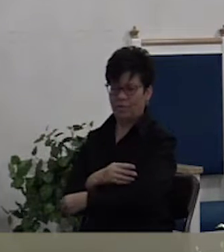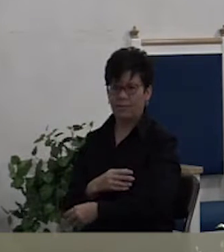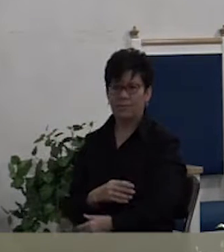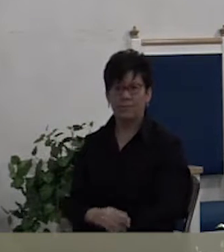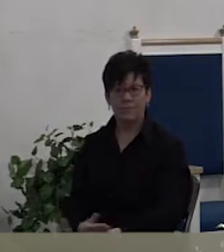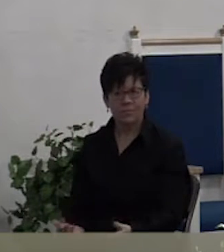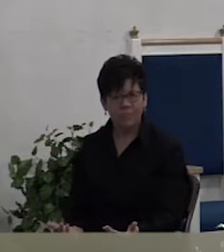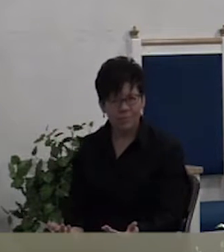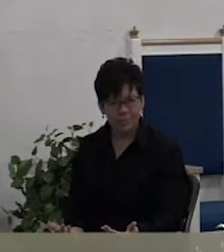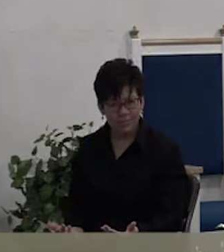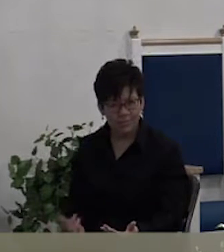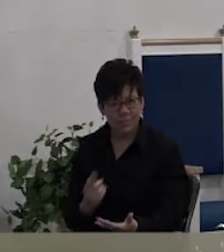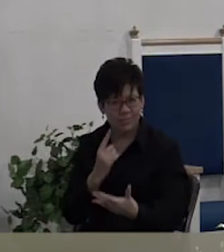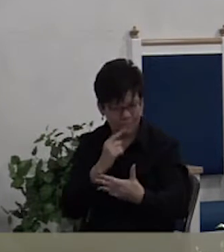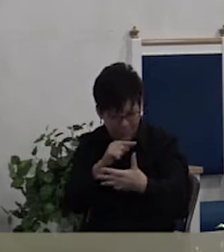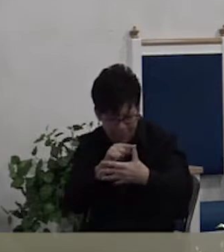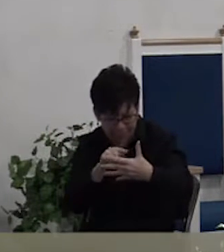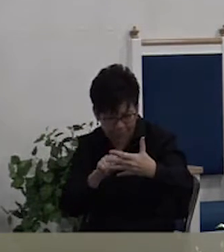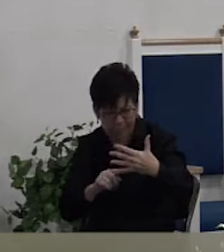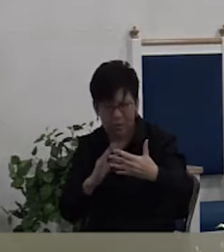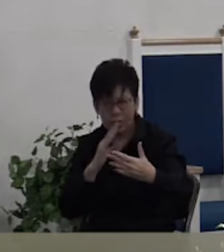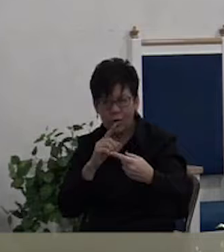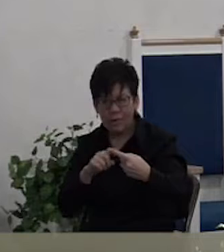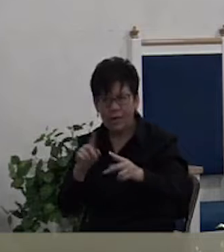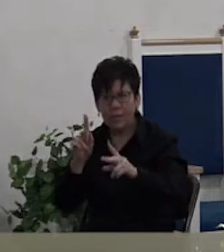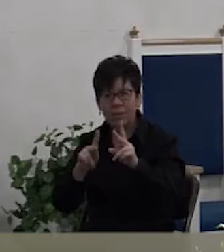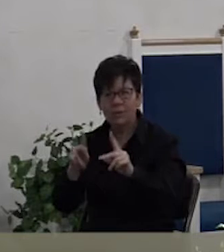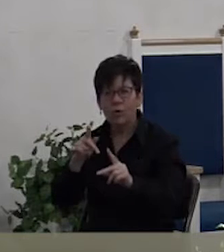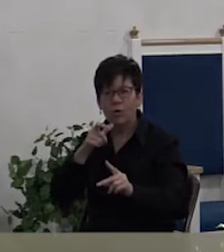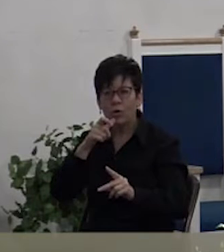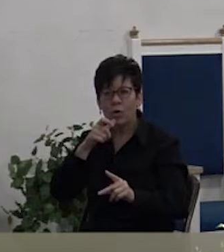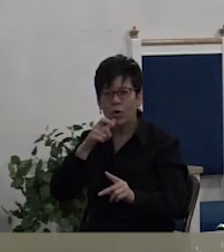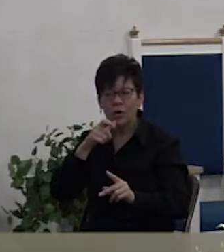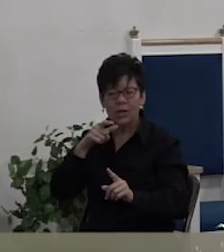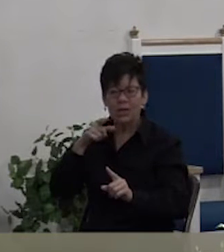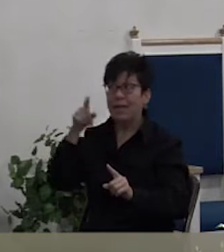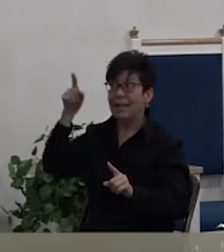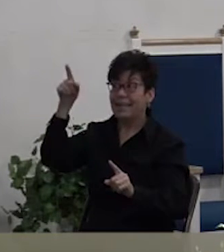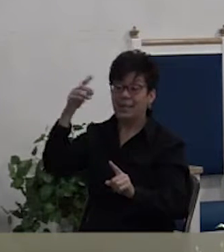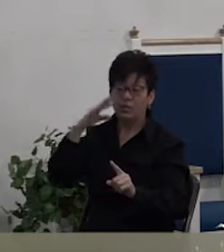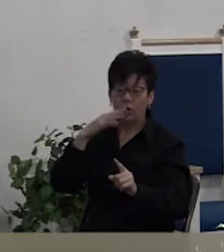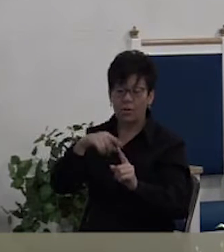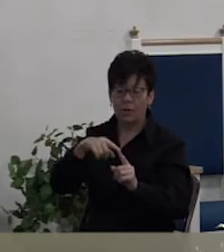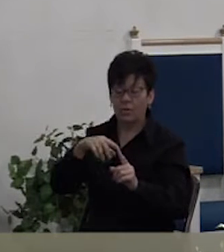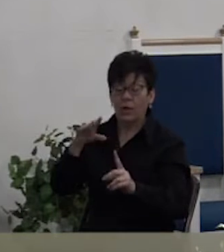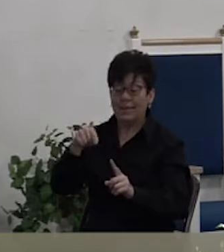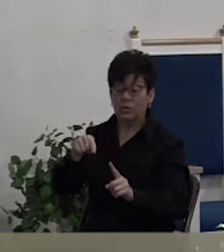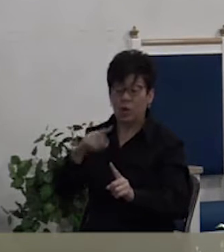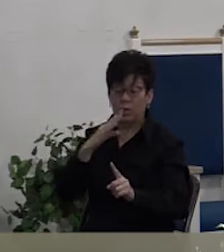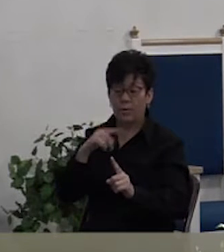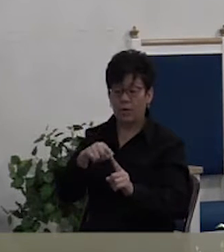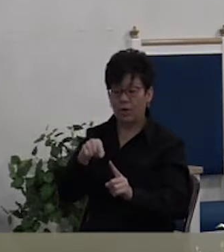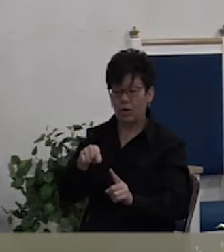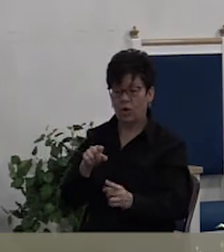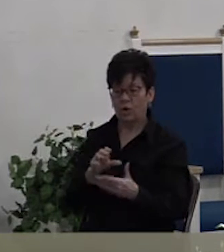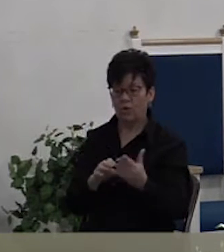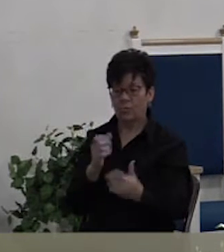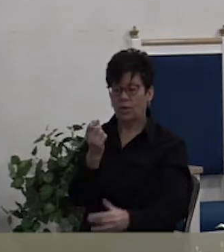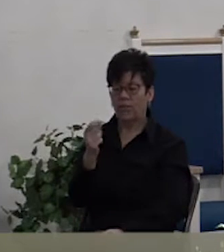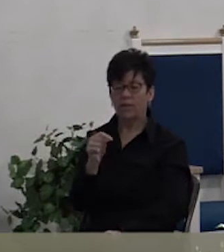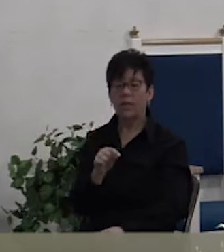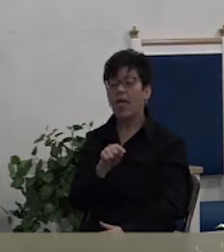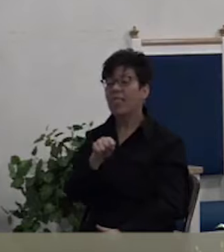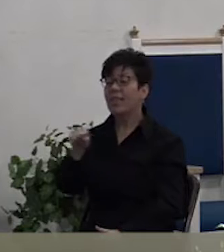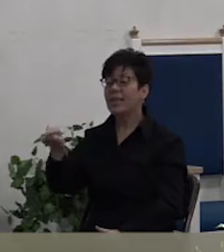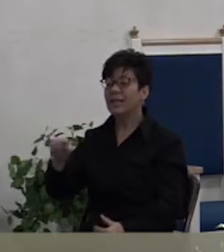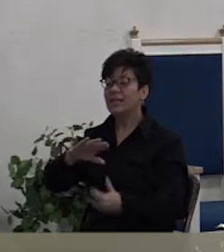These scriptures, these are talking about the people that he is referring to here in the 11th, where it says these